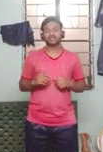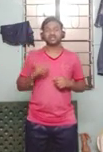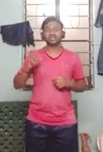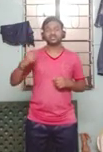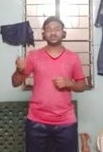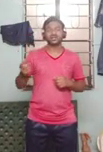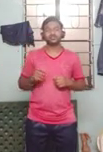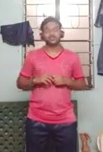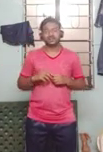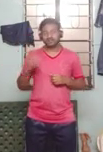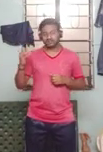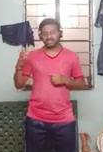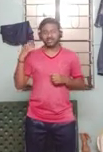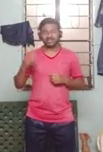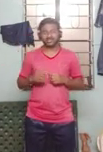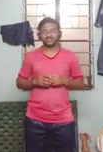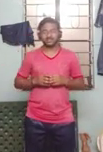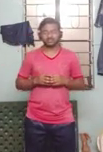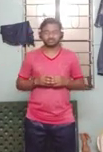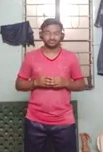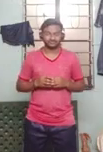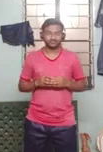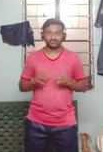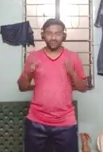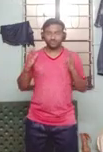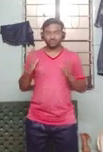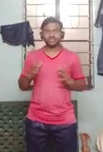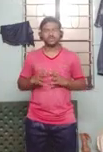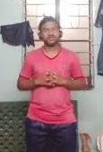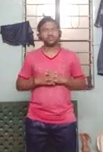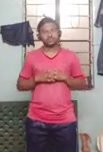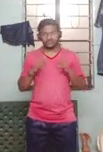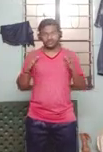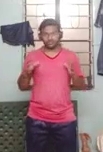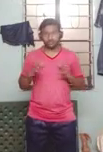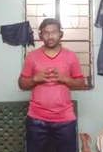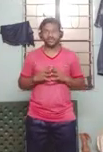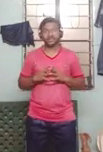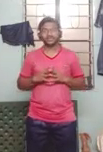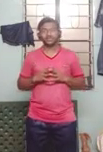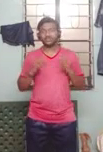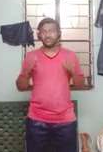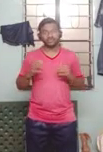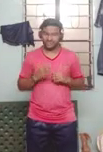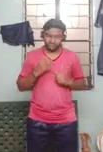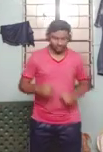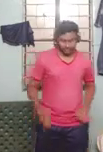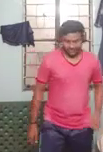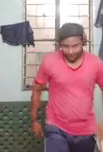a cleanup by JVM. So this is all about today's video topic from me. Thank you so much.